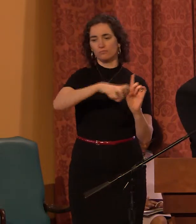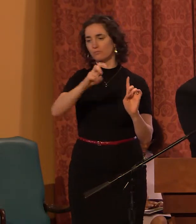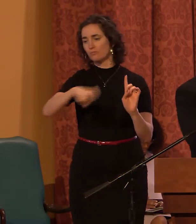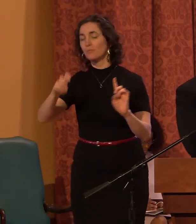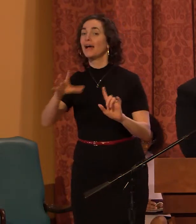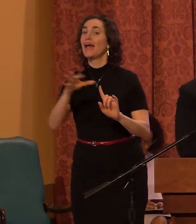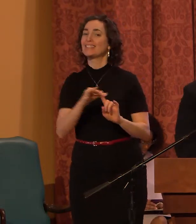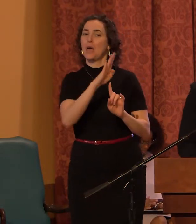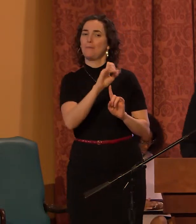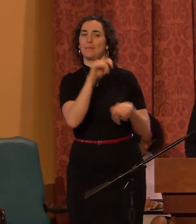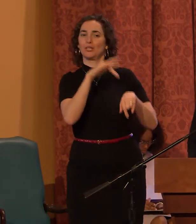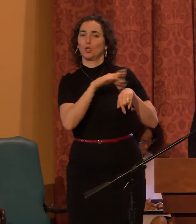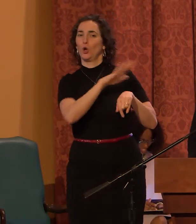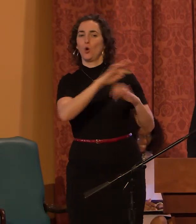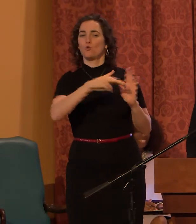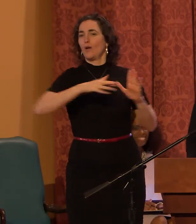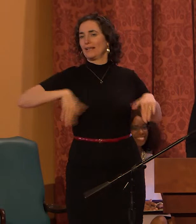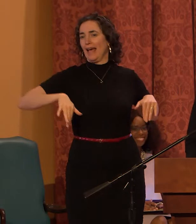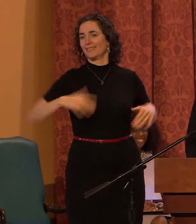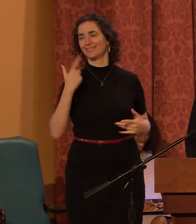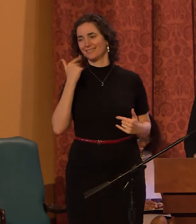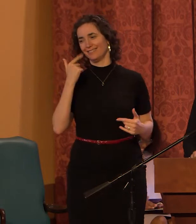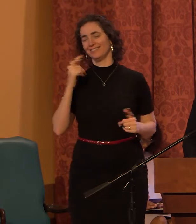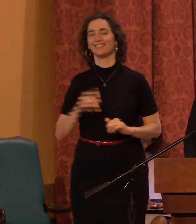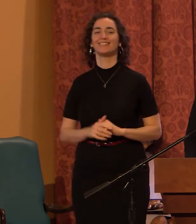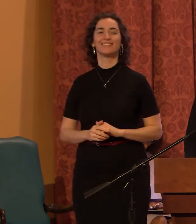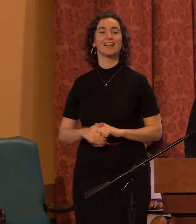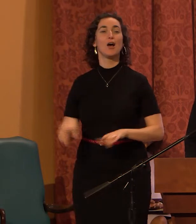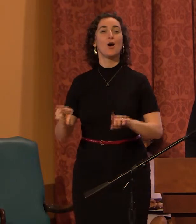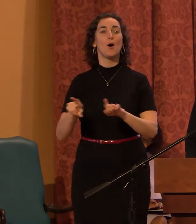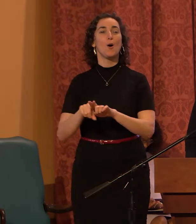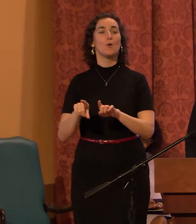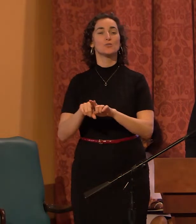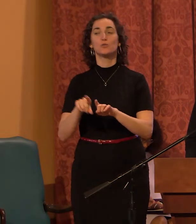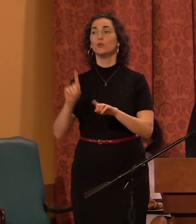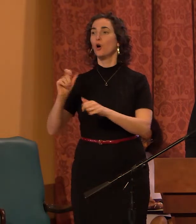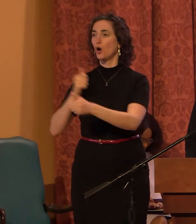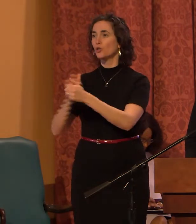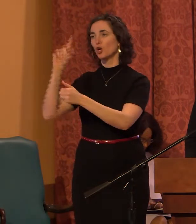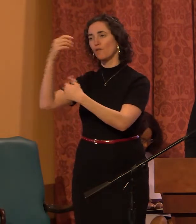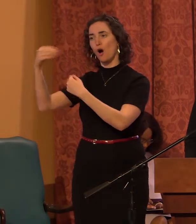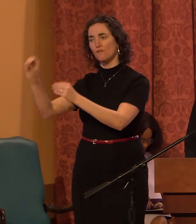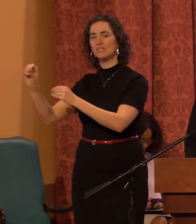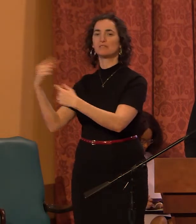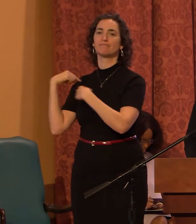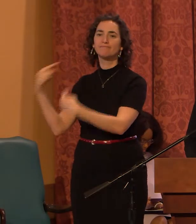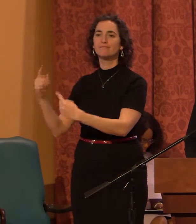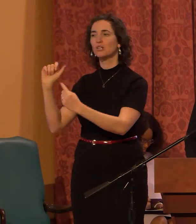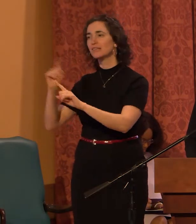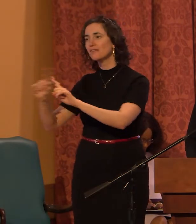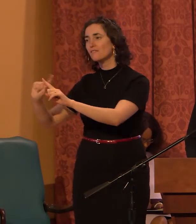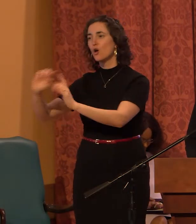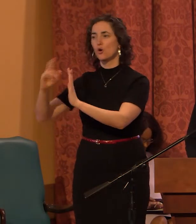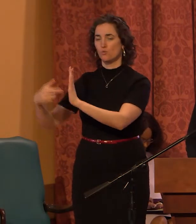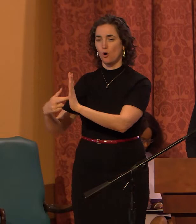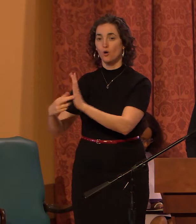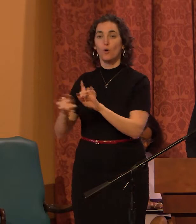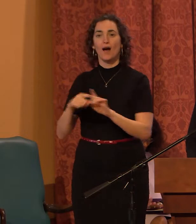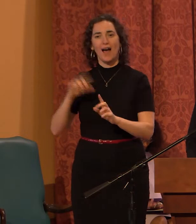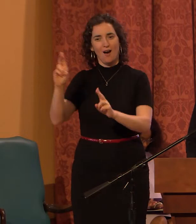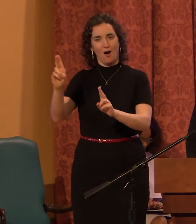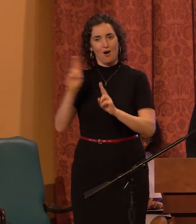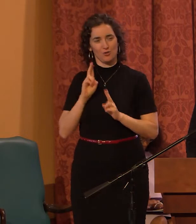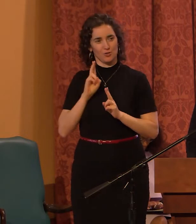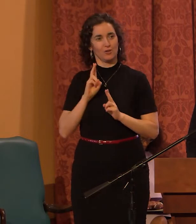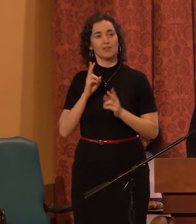for Bambi's, of course. And I've also served in other roles within the Governor's Office. It's my honor to also present the